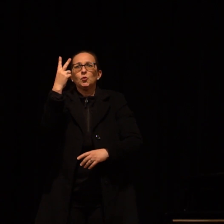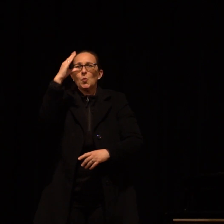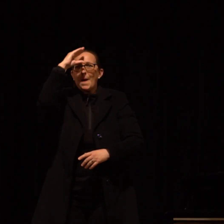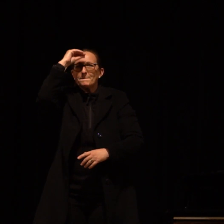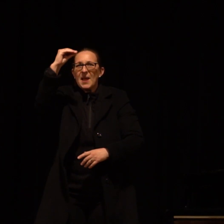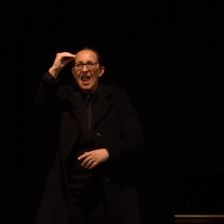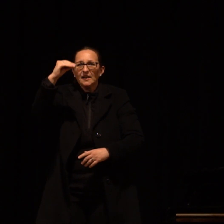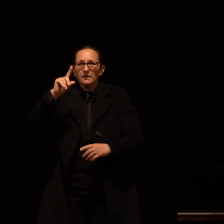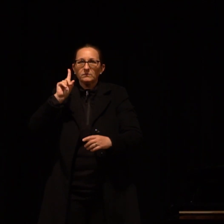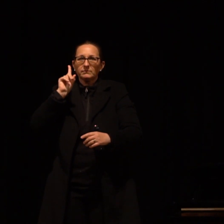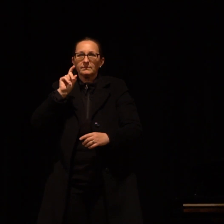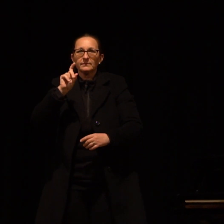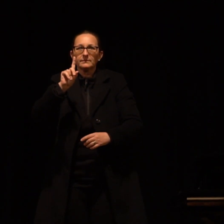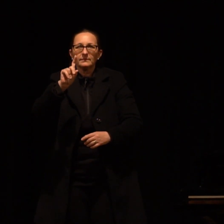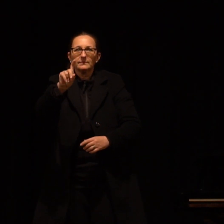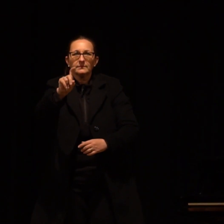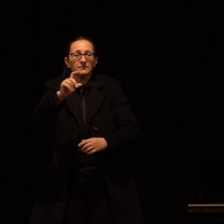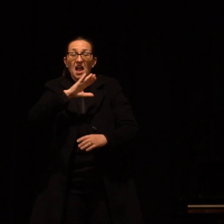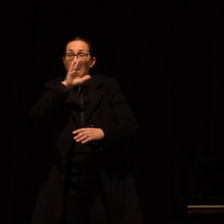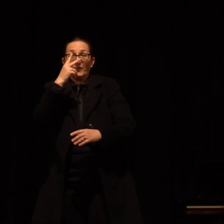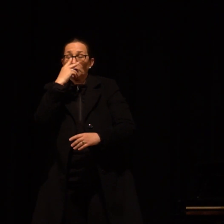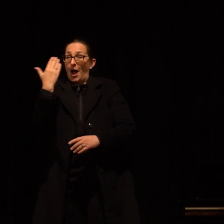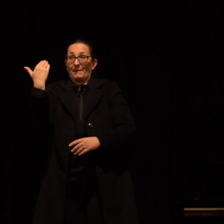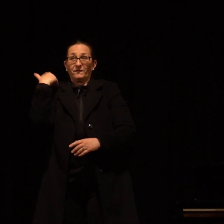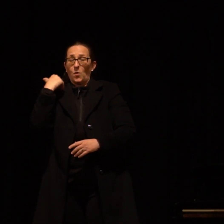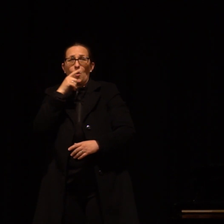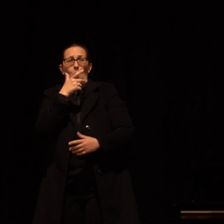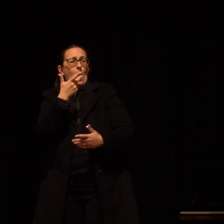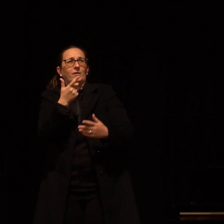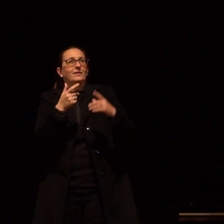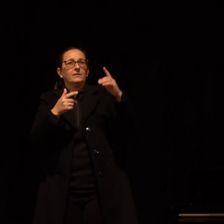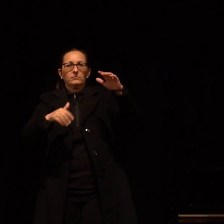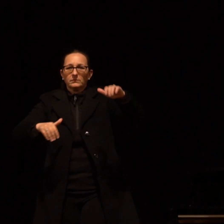lights. Two men came over. I had never seen them before.